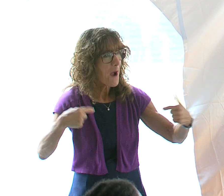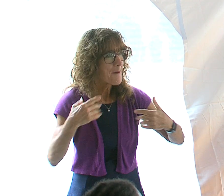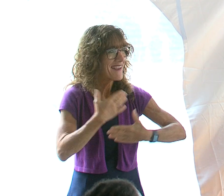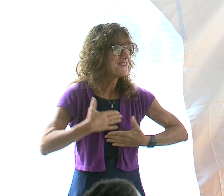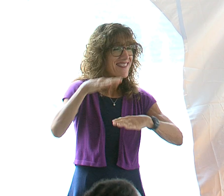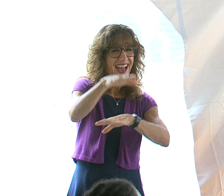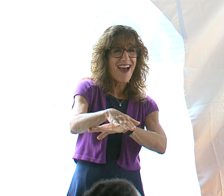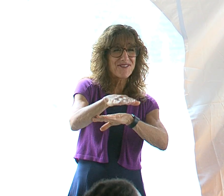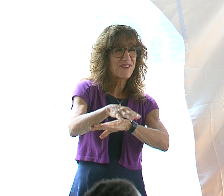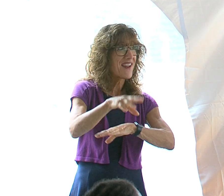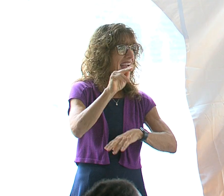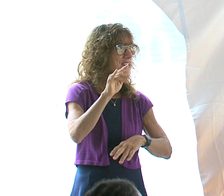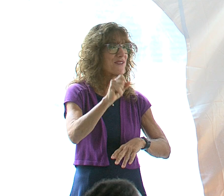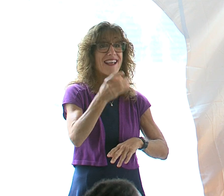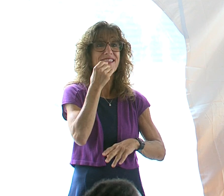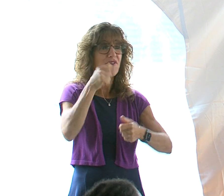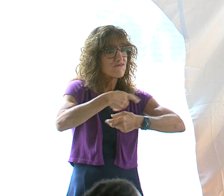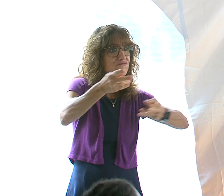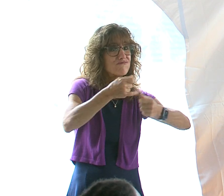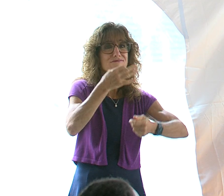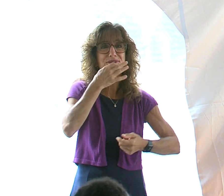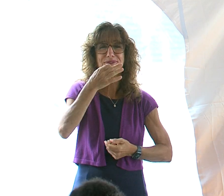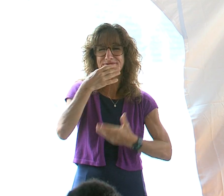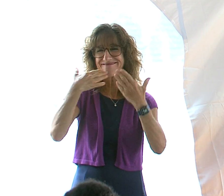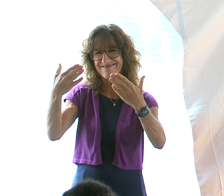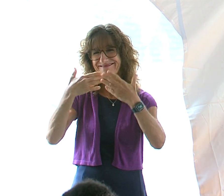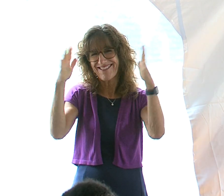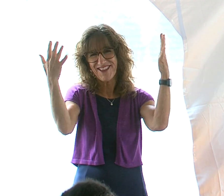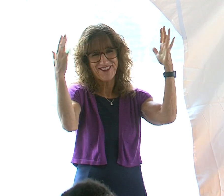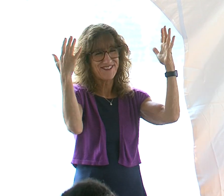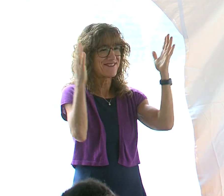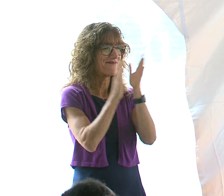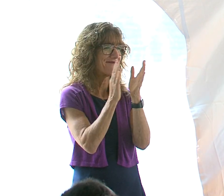the afternoon in units, and the food will be handed out shortly. Thank you.